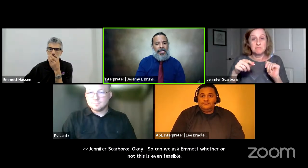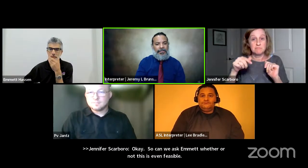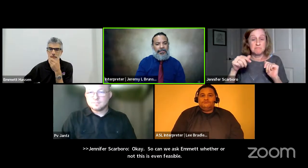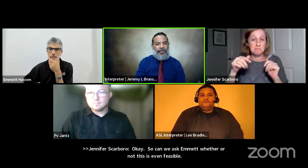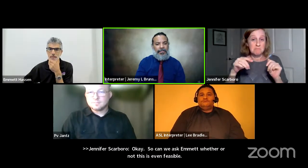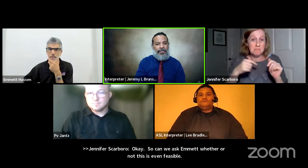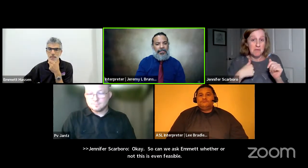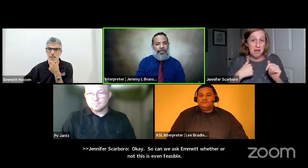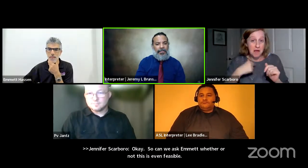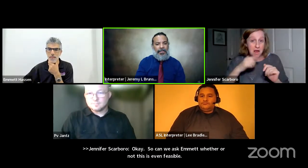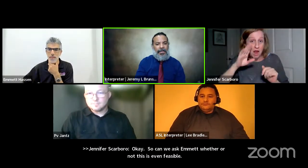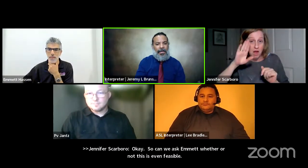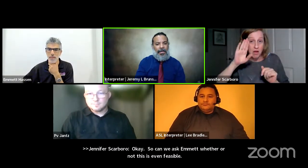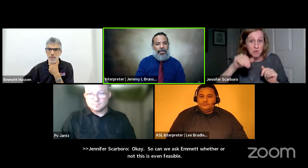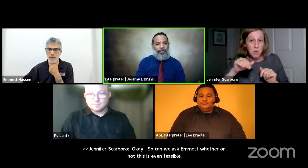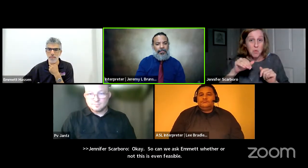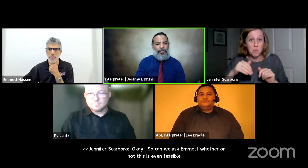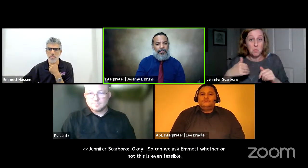Yes.